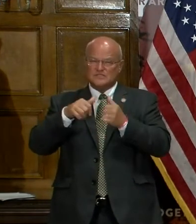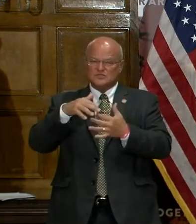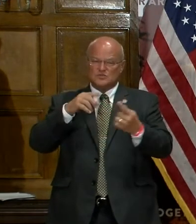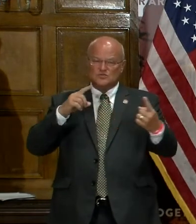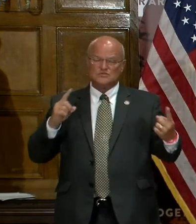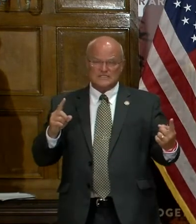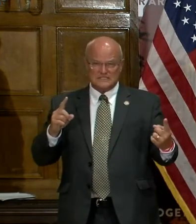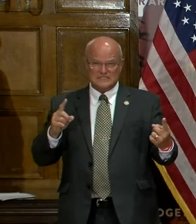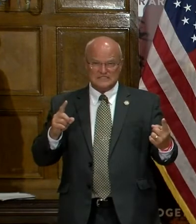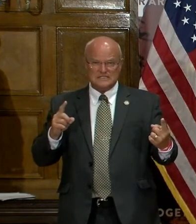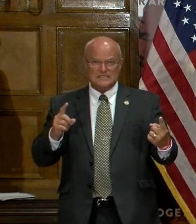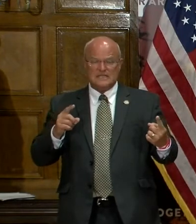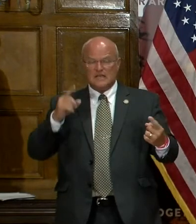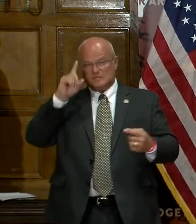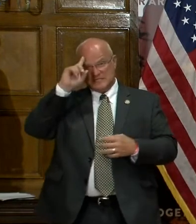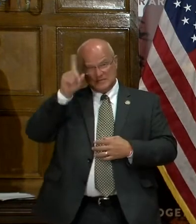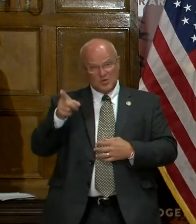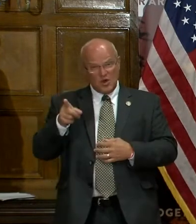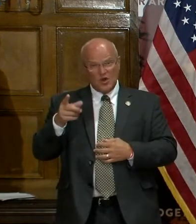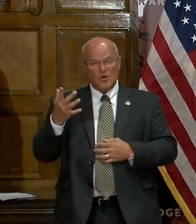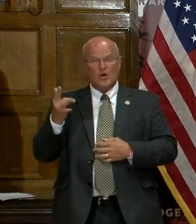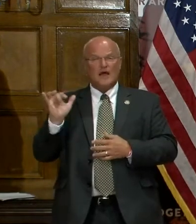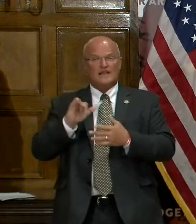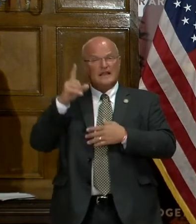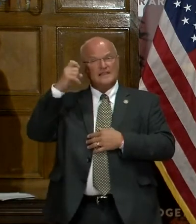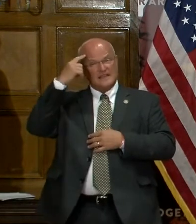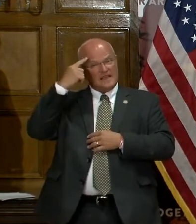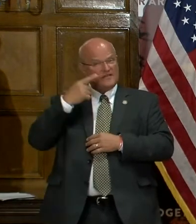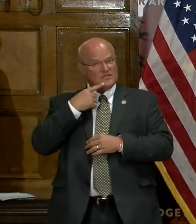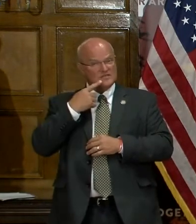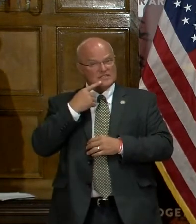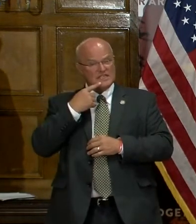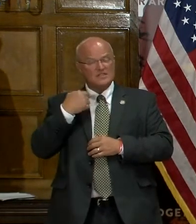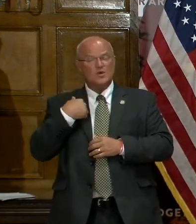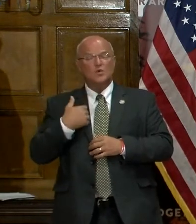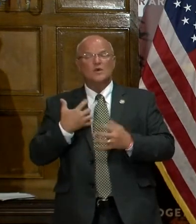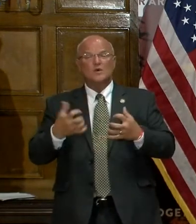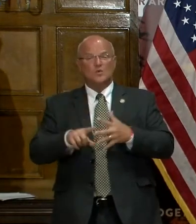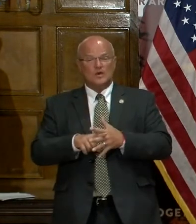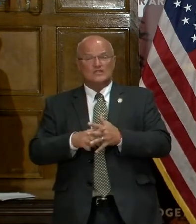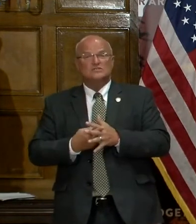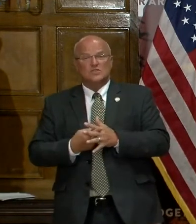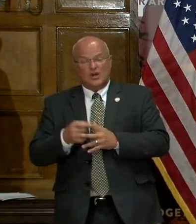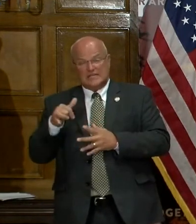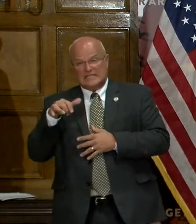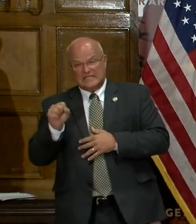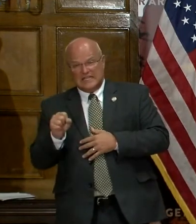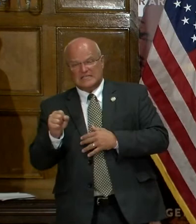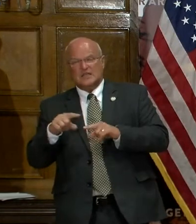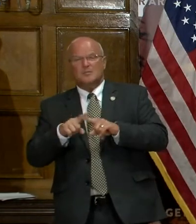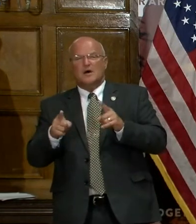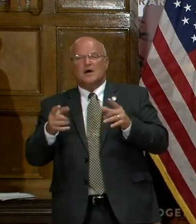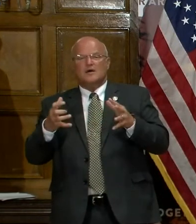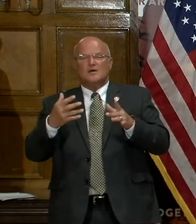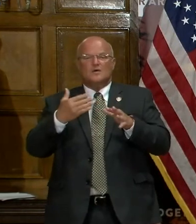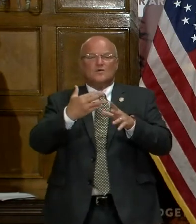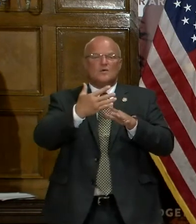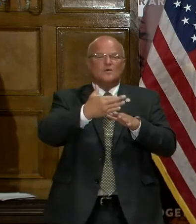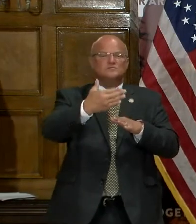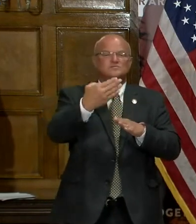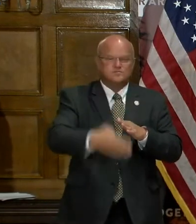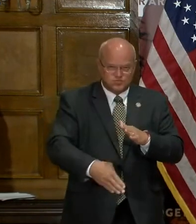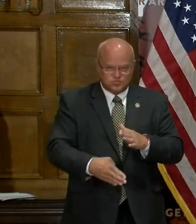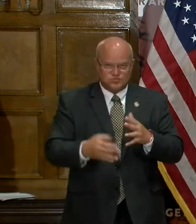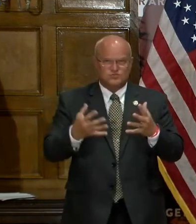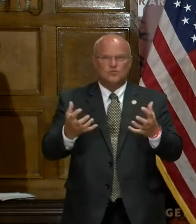social distance, and be smart, because just like the governor said, we want to start, but we want you to finish your seasons, and we believe